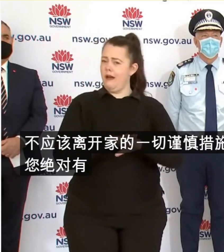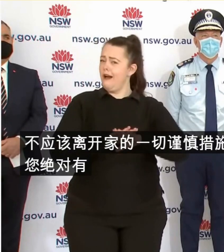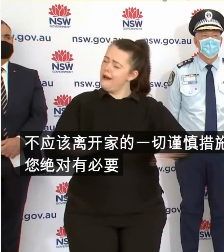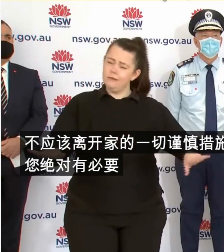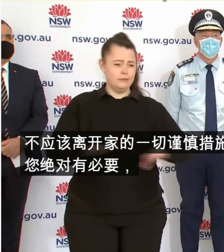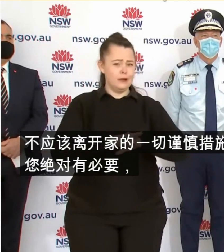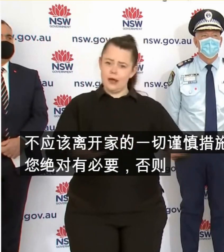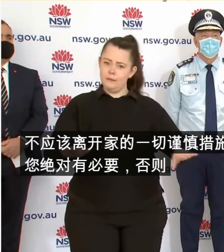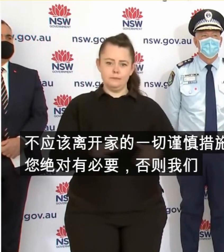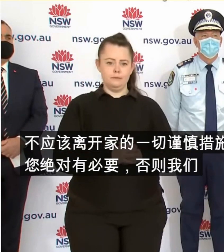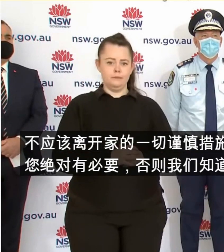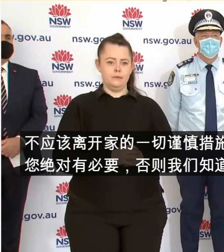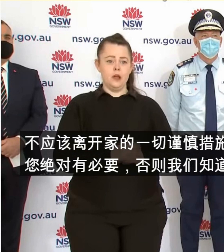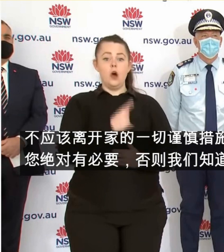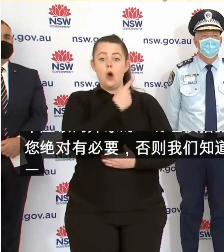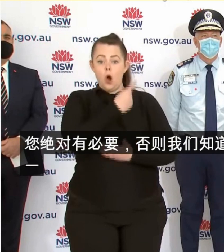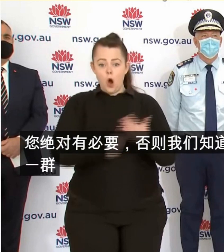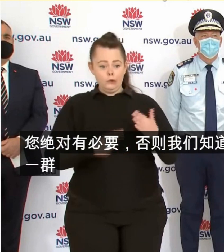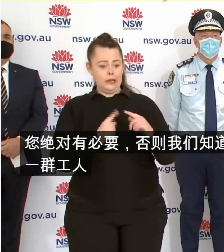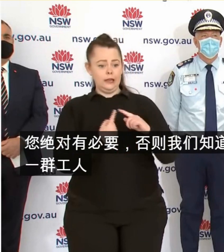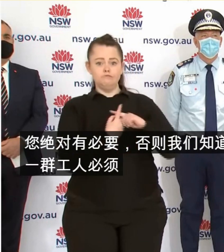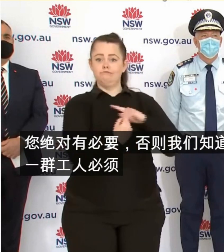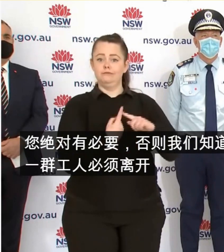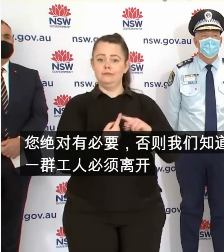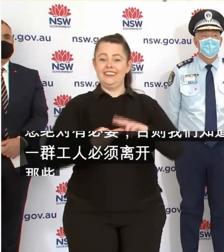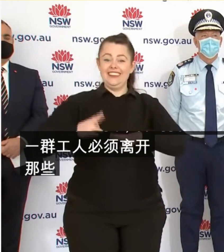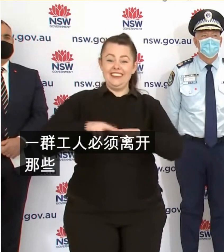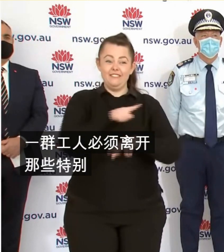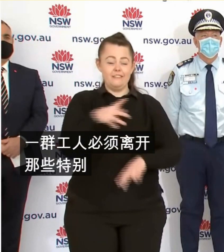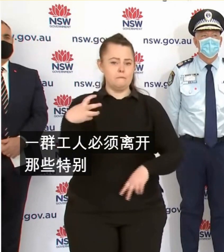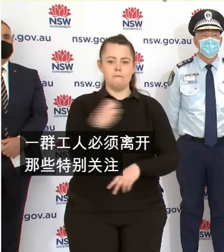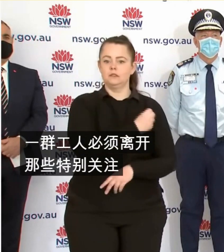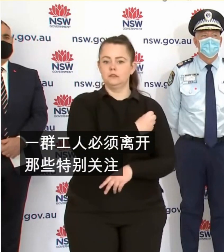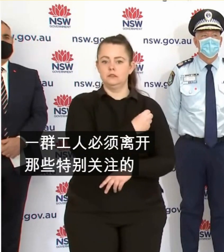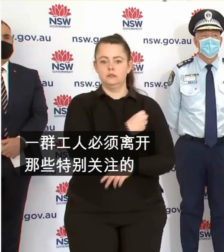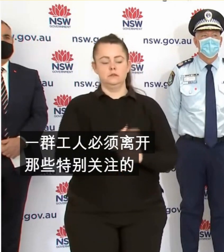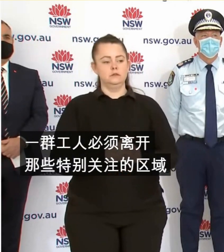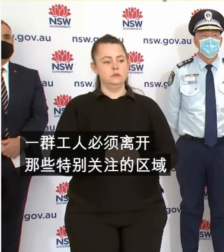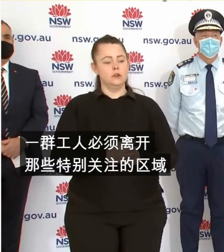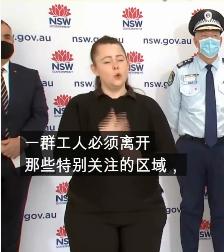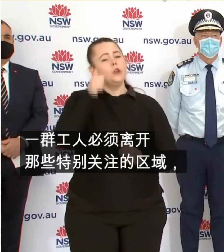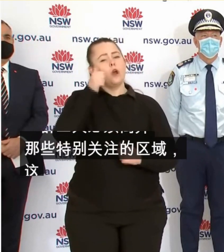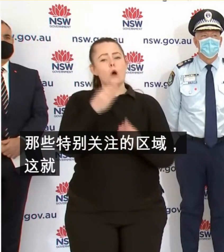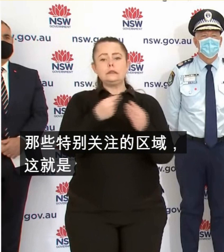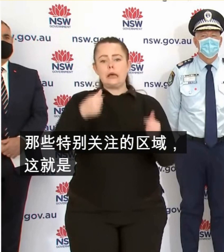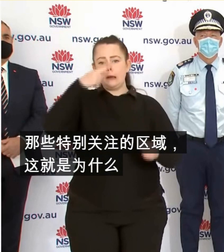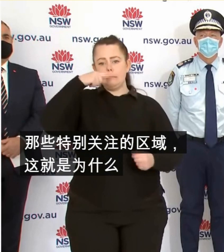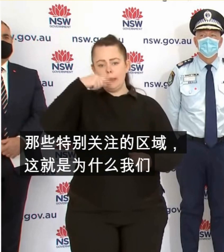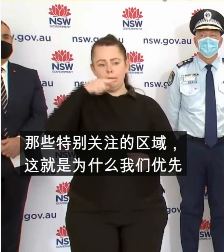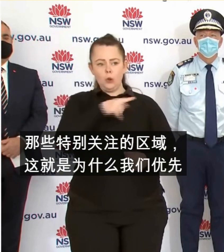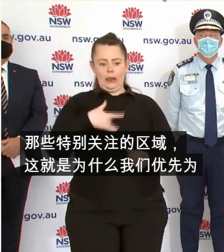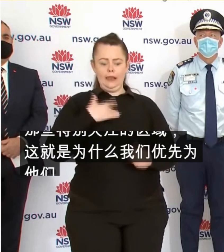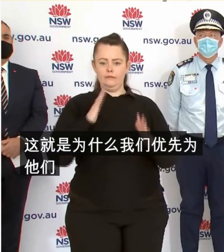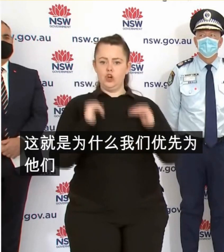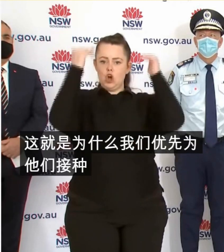unless you absolutely have to. We know there's a group of workers that have to leave those concerning areas in particular, and that's why